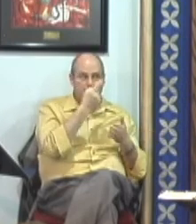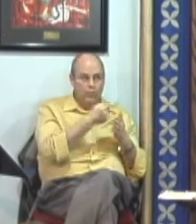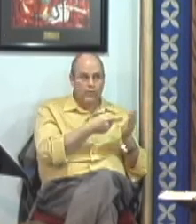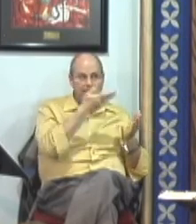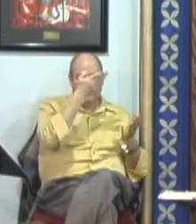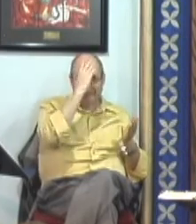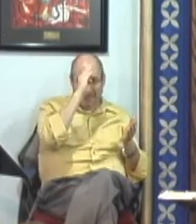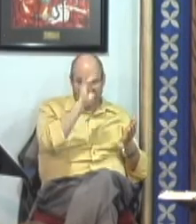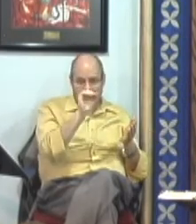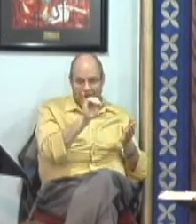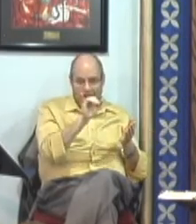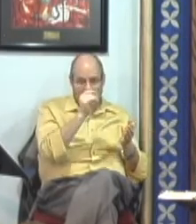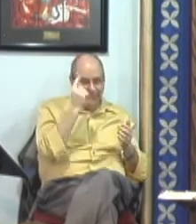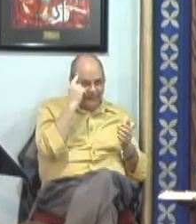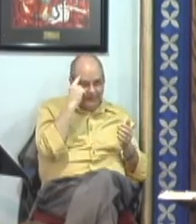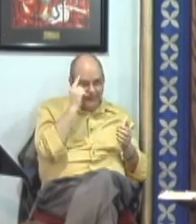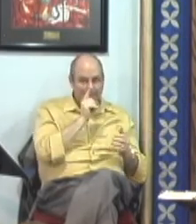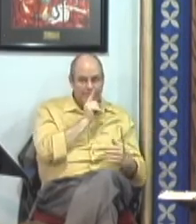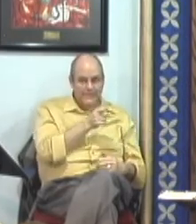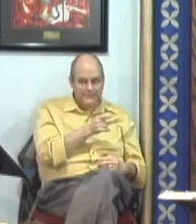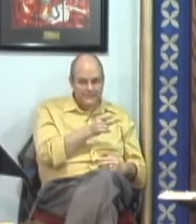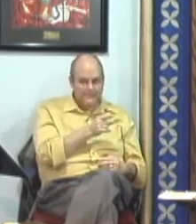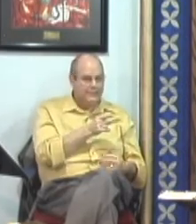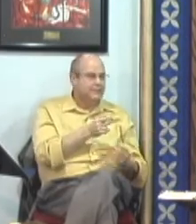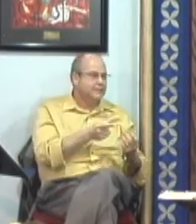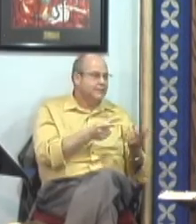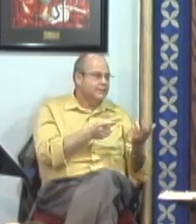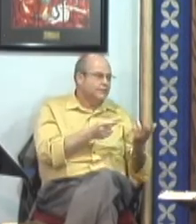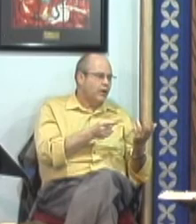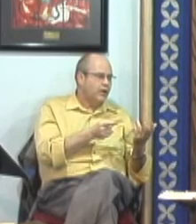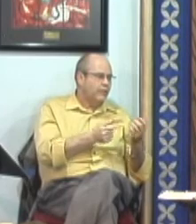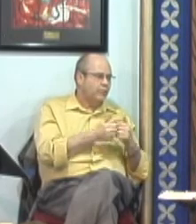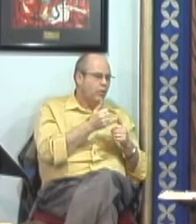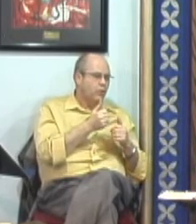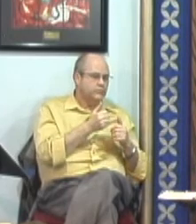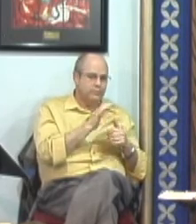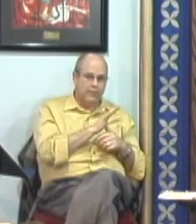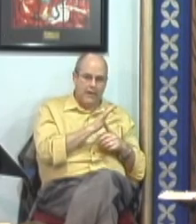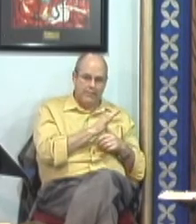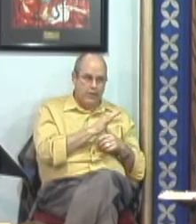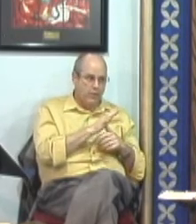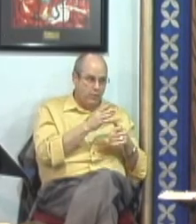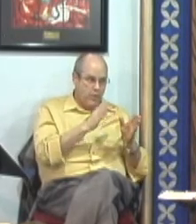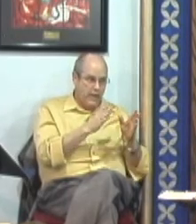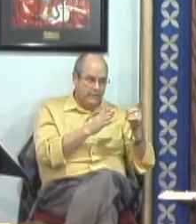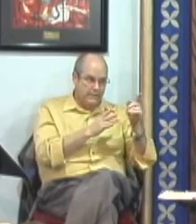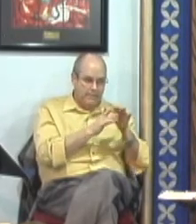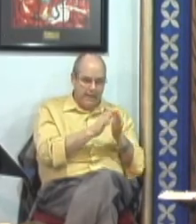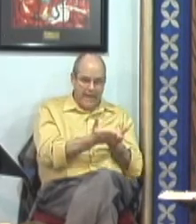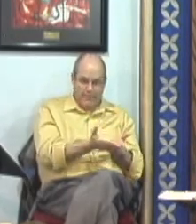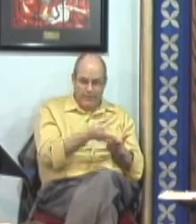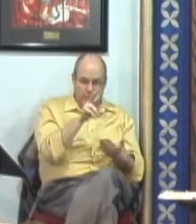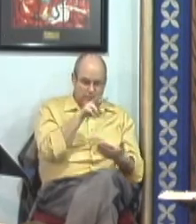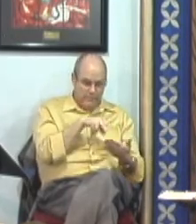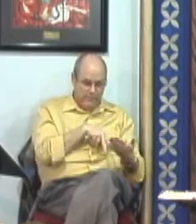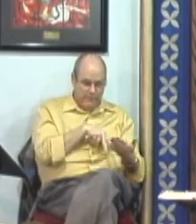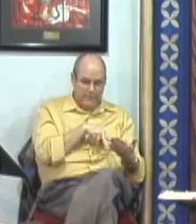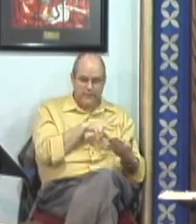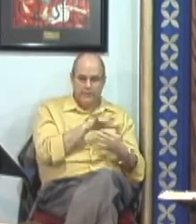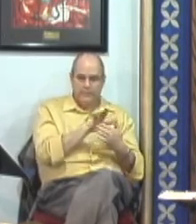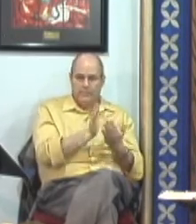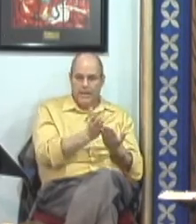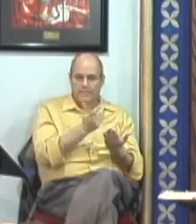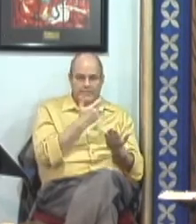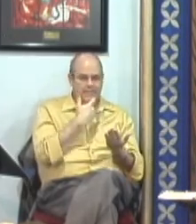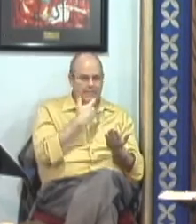is. And that's seen in several ways. Certainly the most primary source is right here. We begin to read in here, and I love the